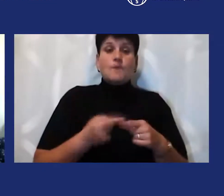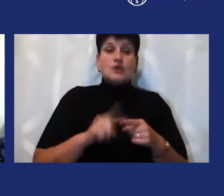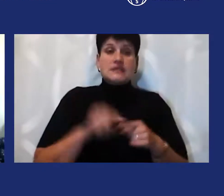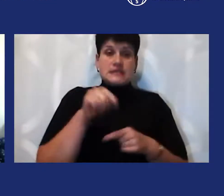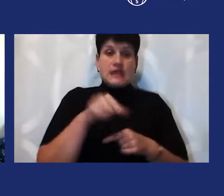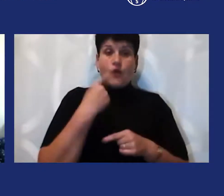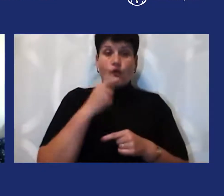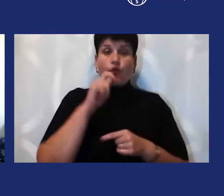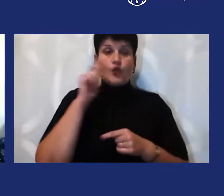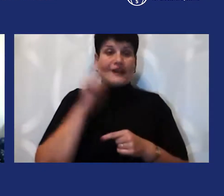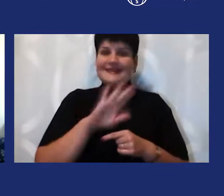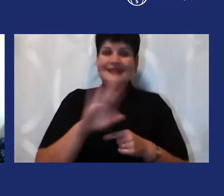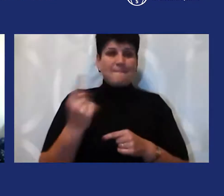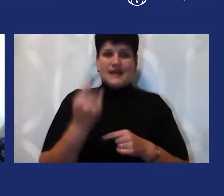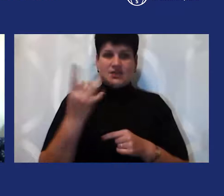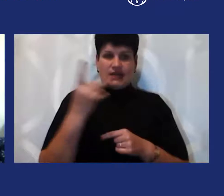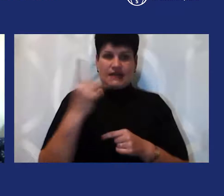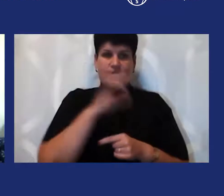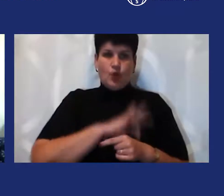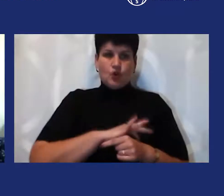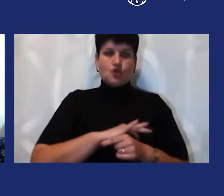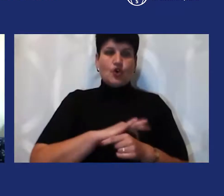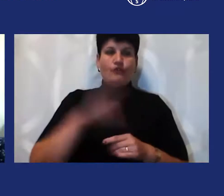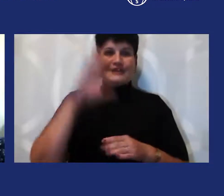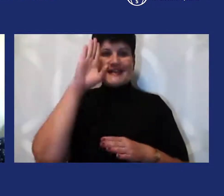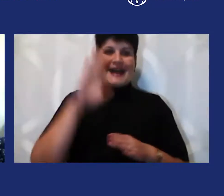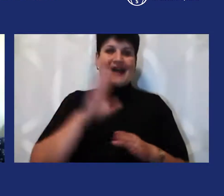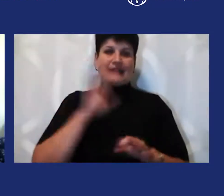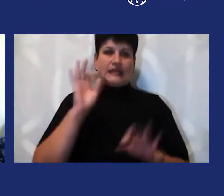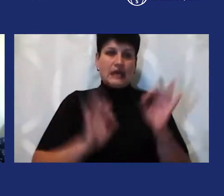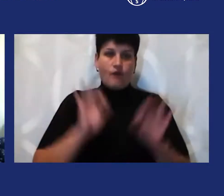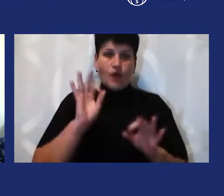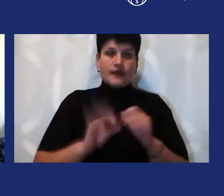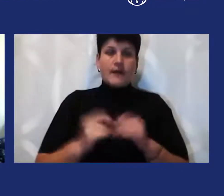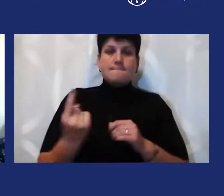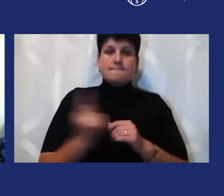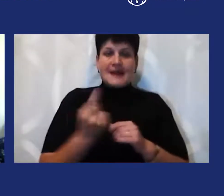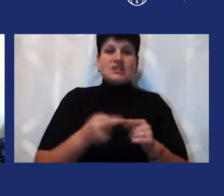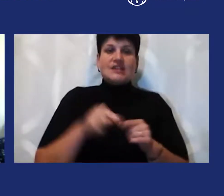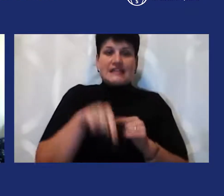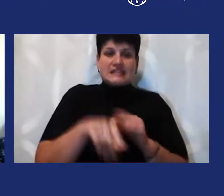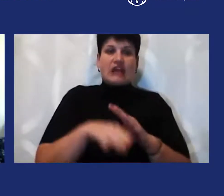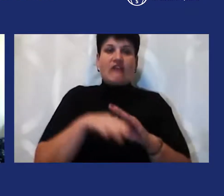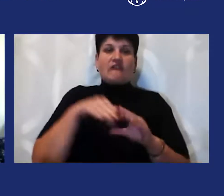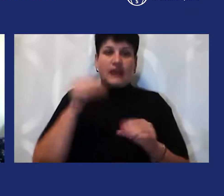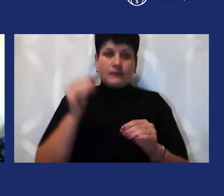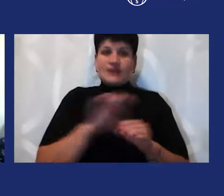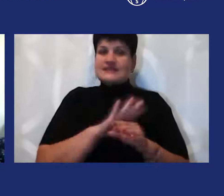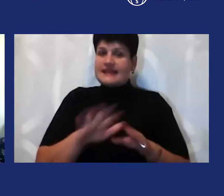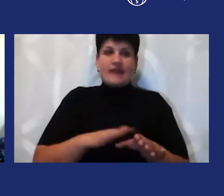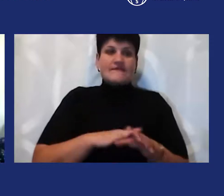I mention this point? Because in Ukraine we have had gender